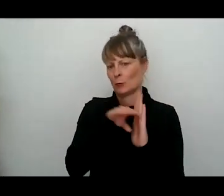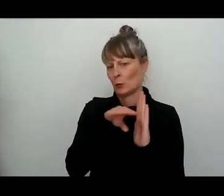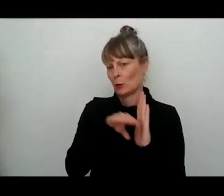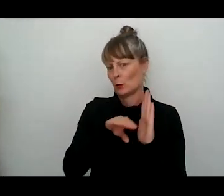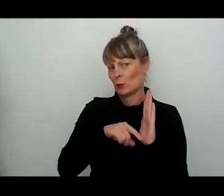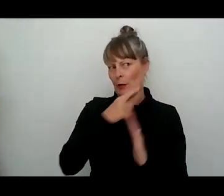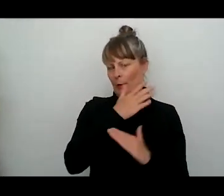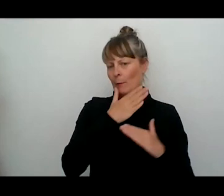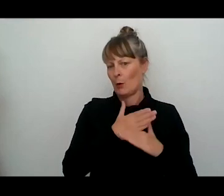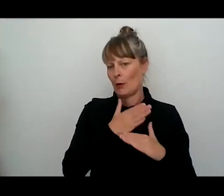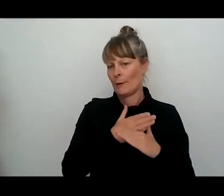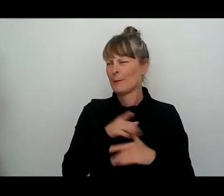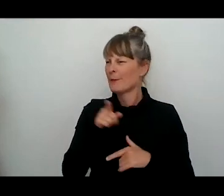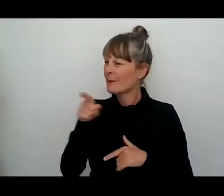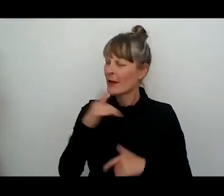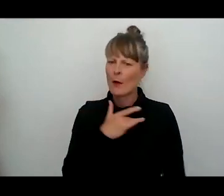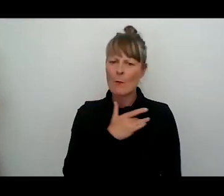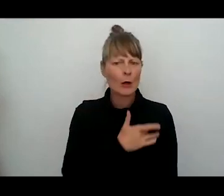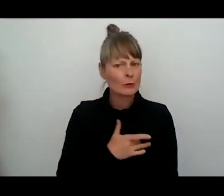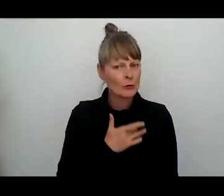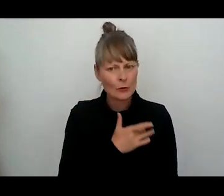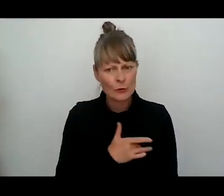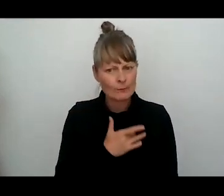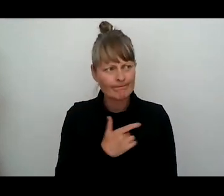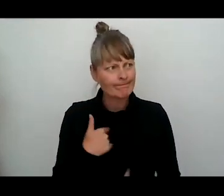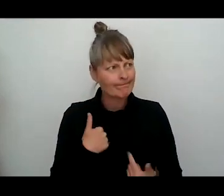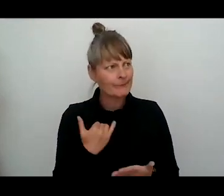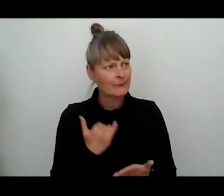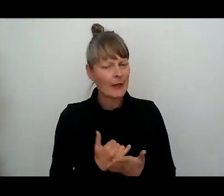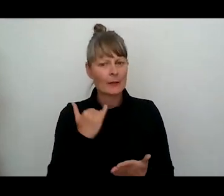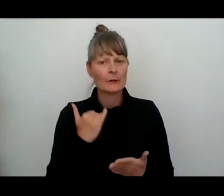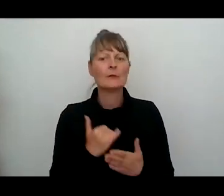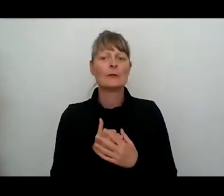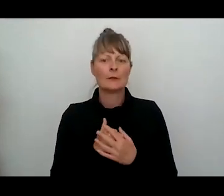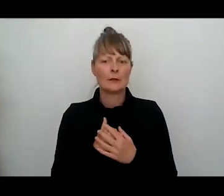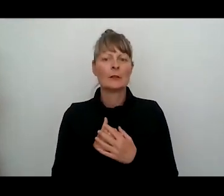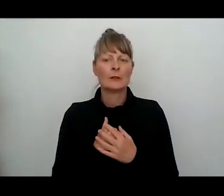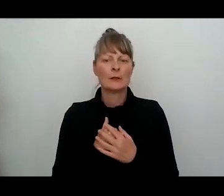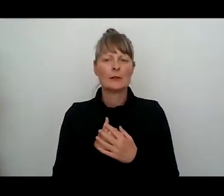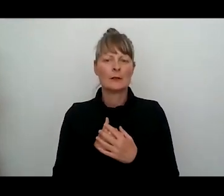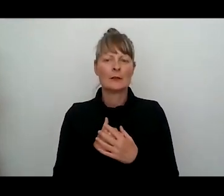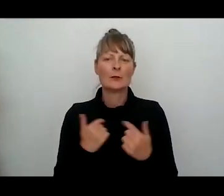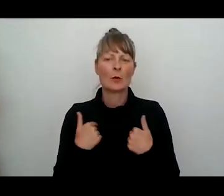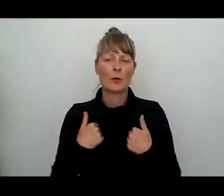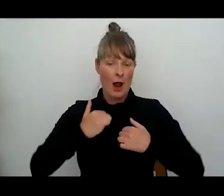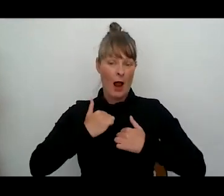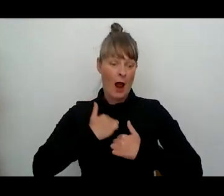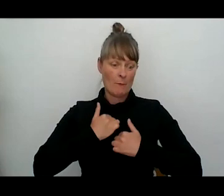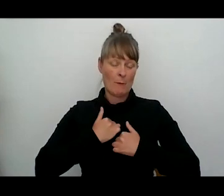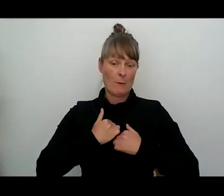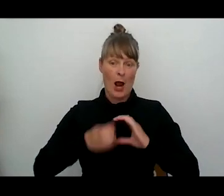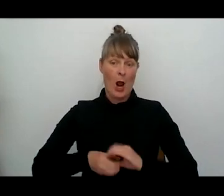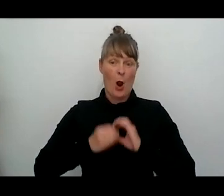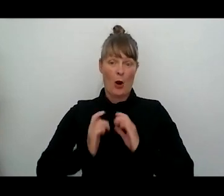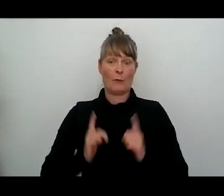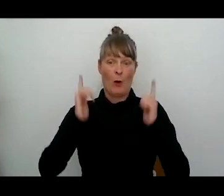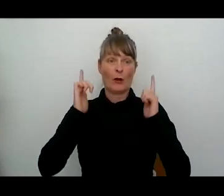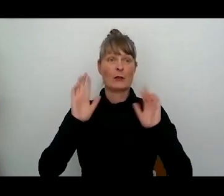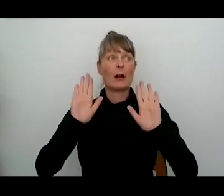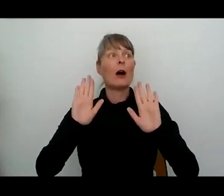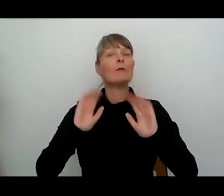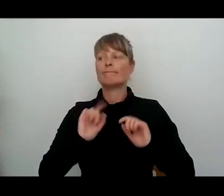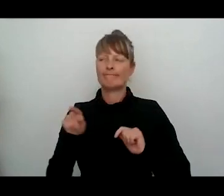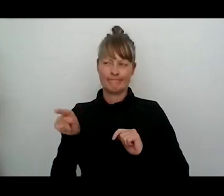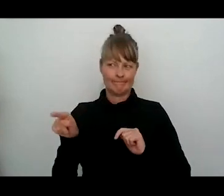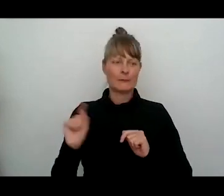And he was pretty emotional, you know, and one of the flexibilities of kind of being your own boss is I shut the doors because I didn't have